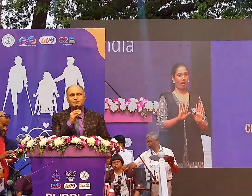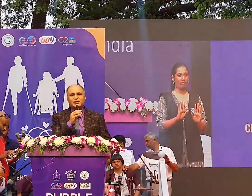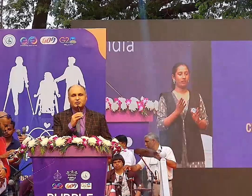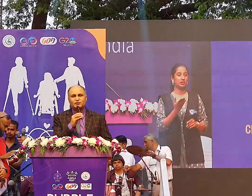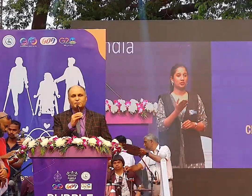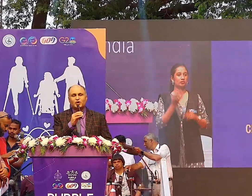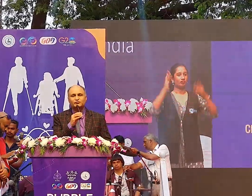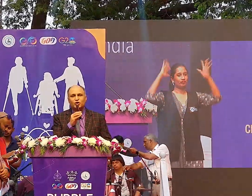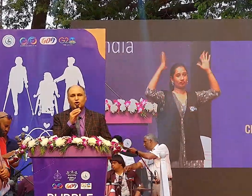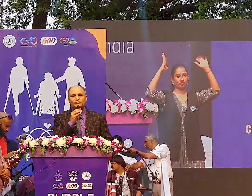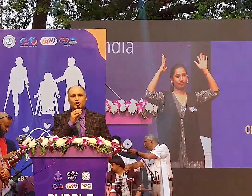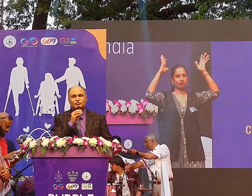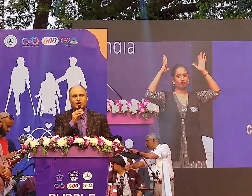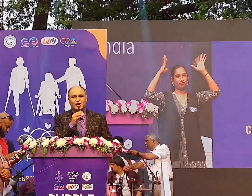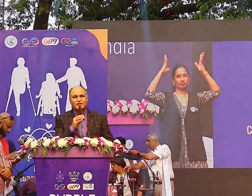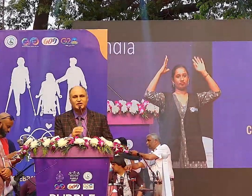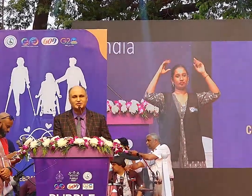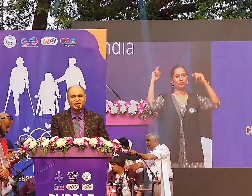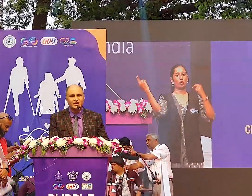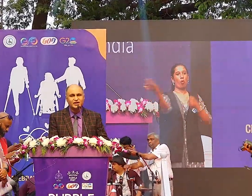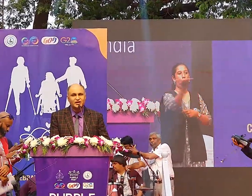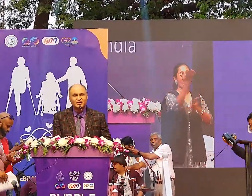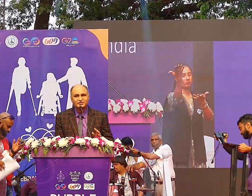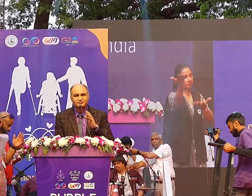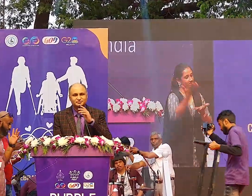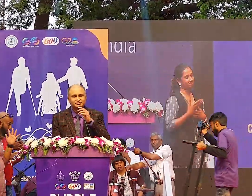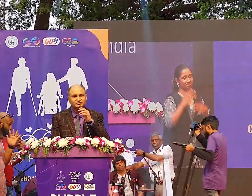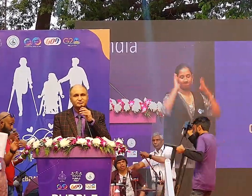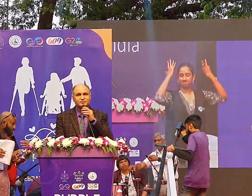please give a big round of applause for all of you all for coming here today.